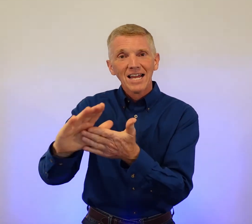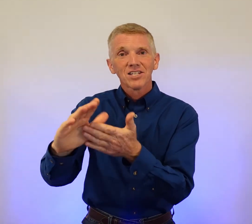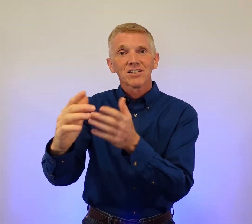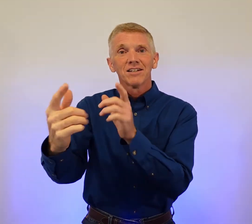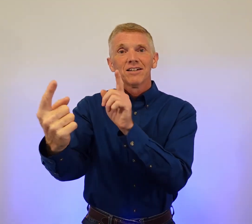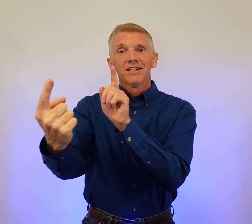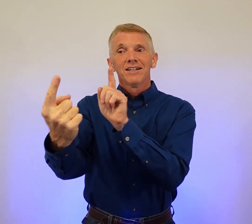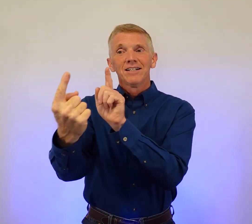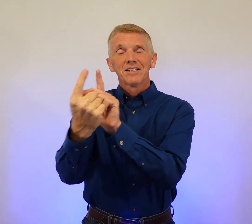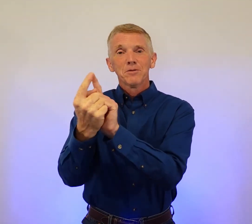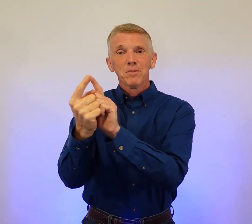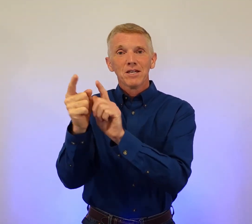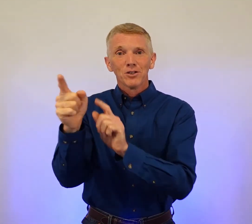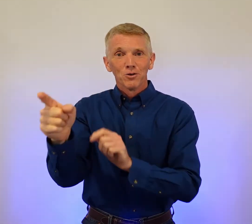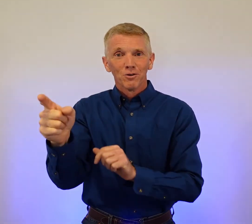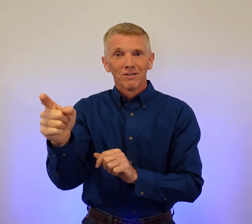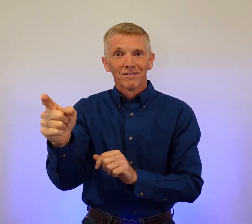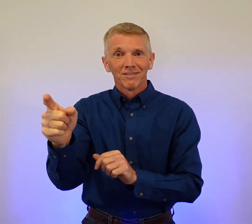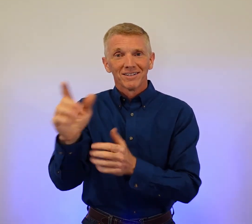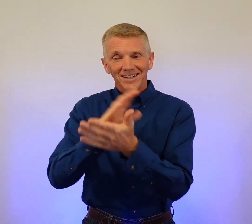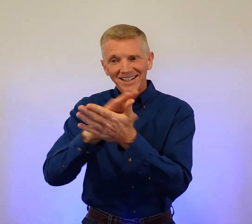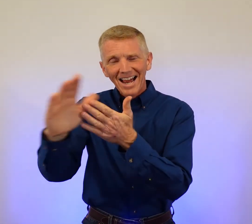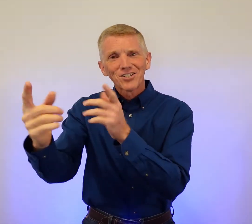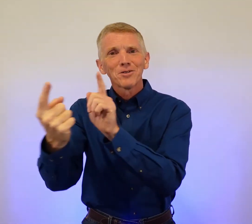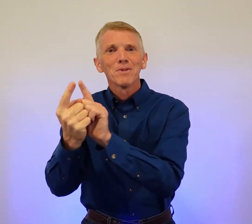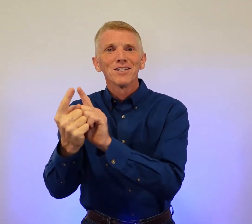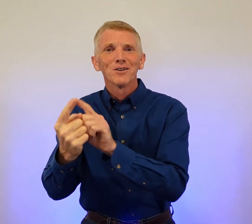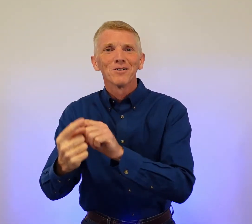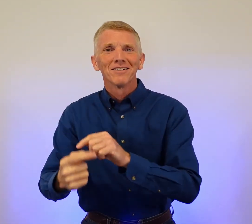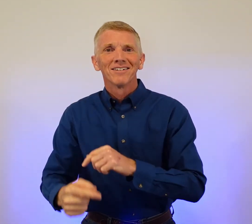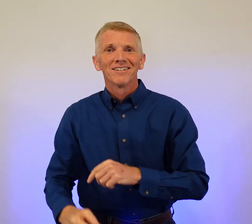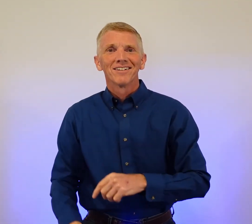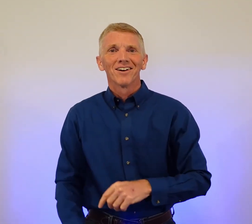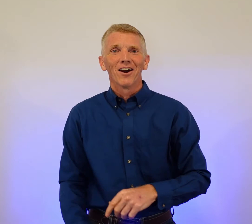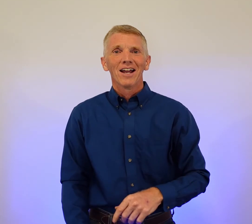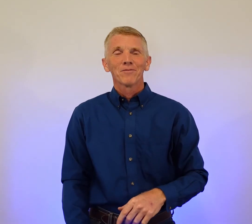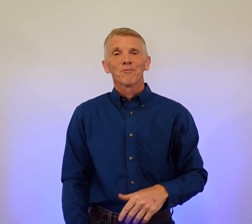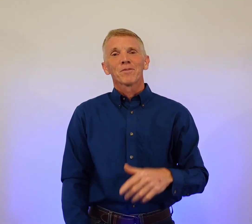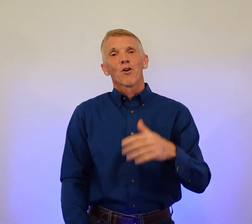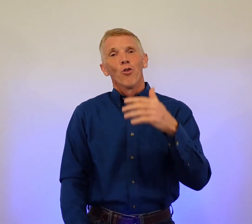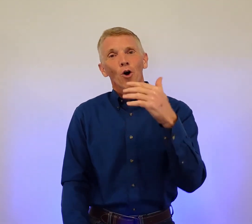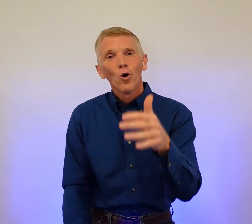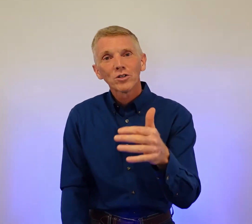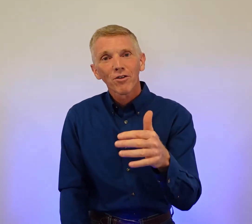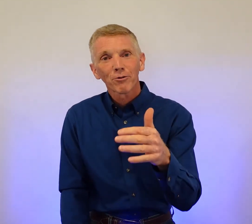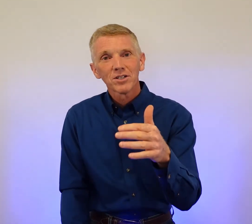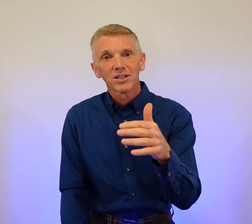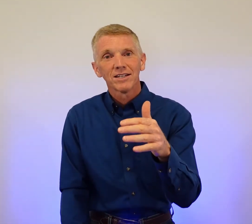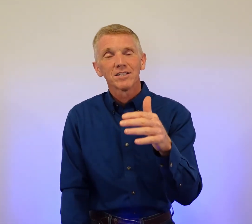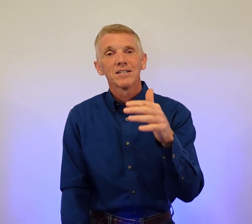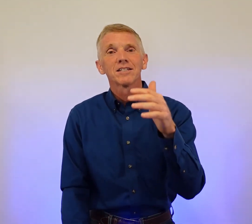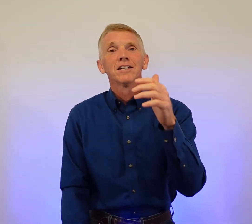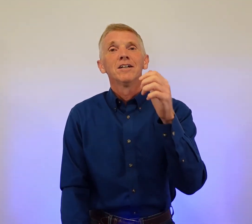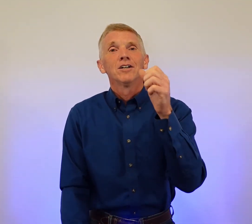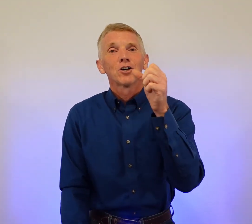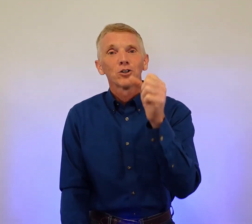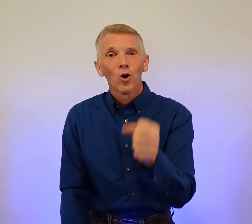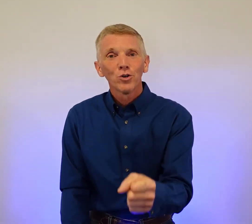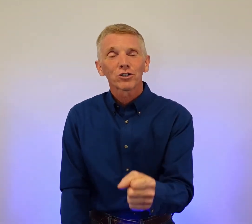nice to meet you. Nice to meet you. All right? Those are the 3 sentences. Close your